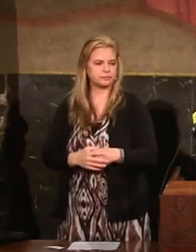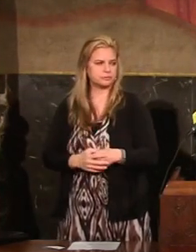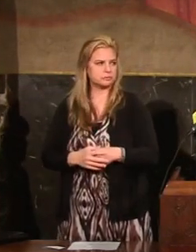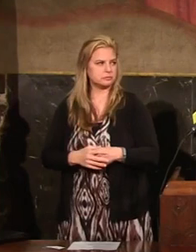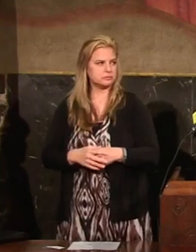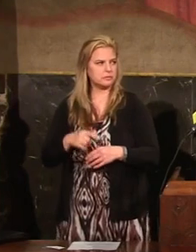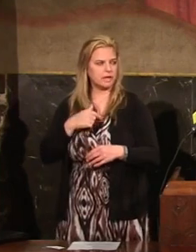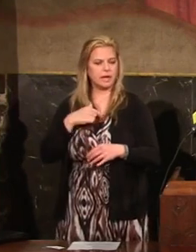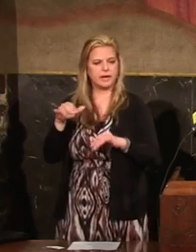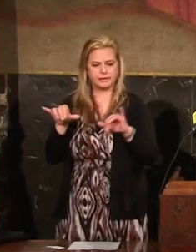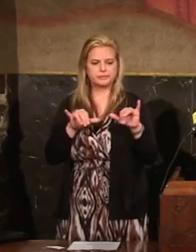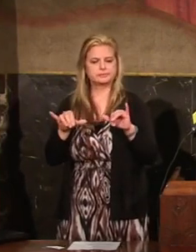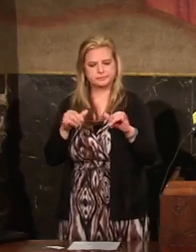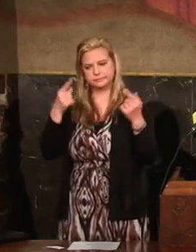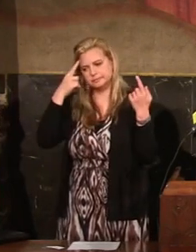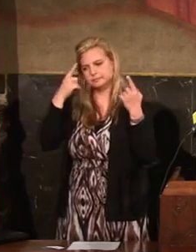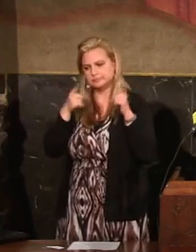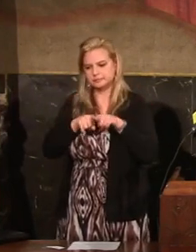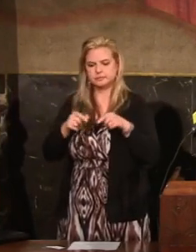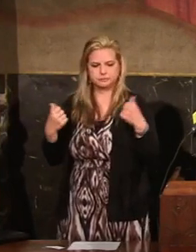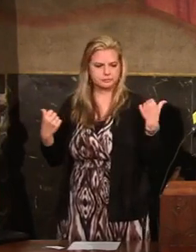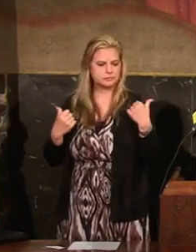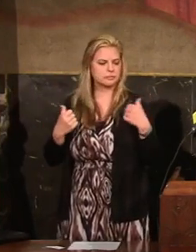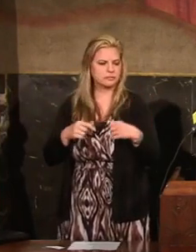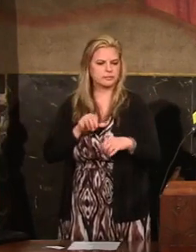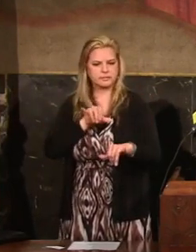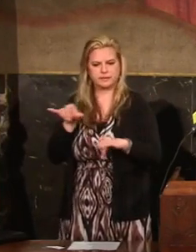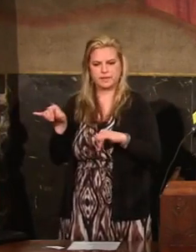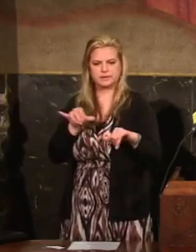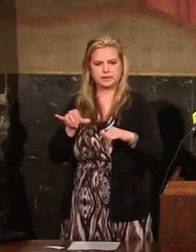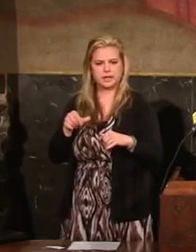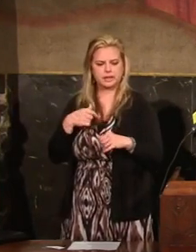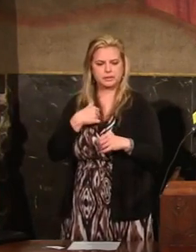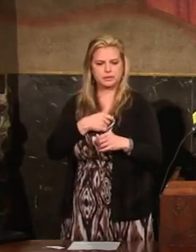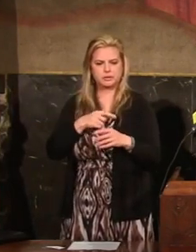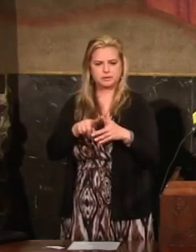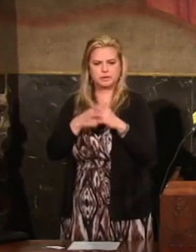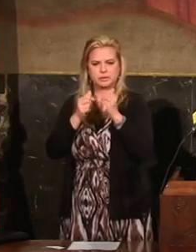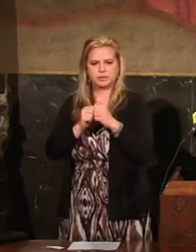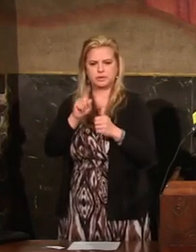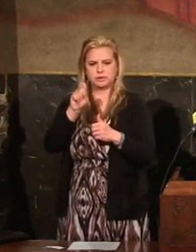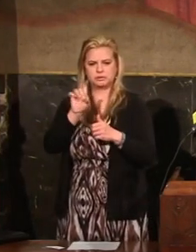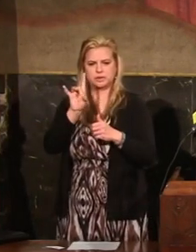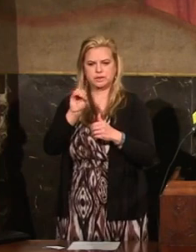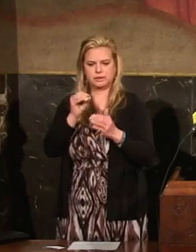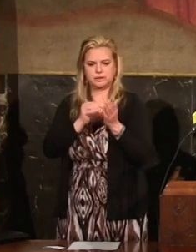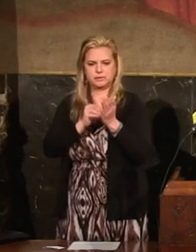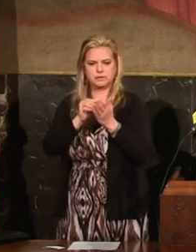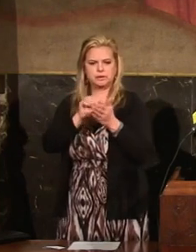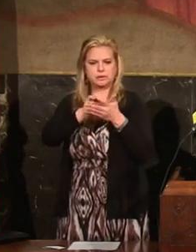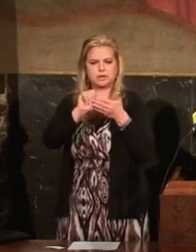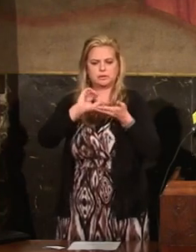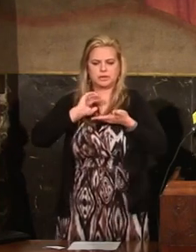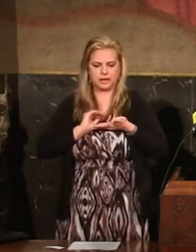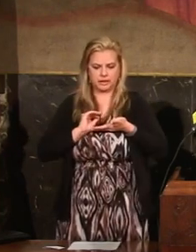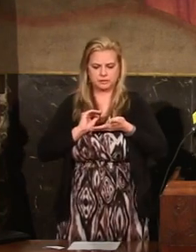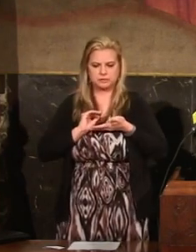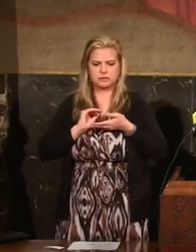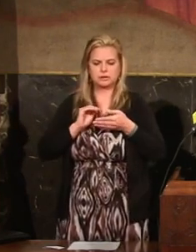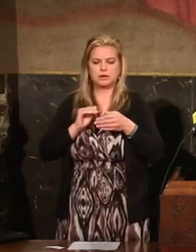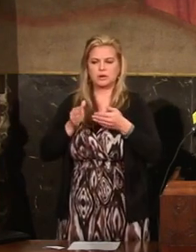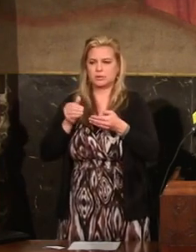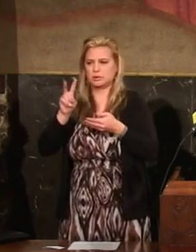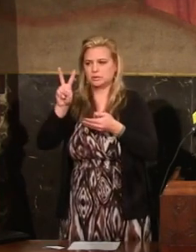I feel like Rebecca and Marquita that, you know, we started with $180 million less and almost